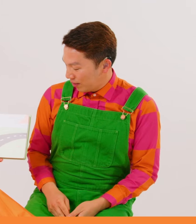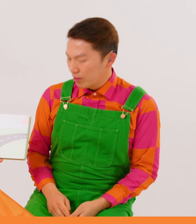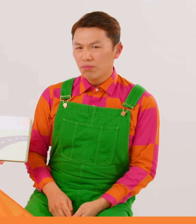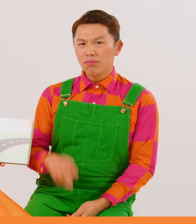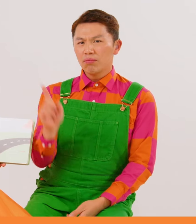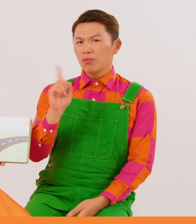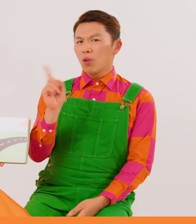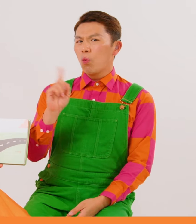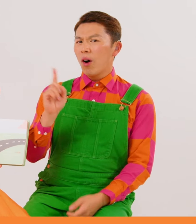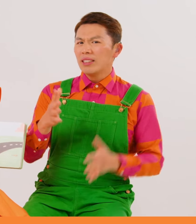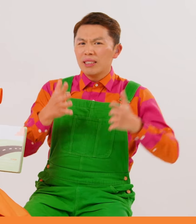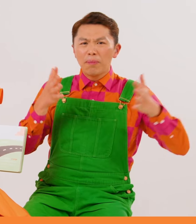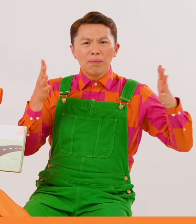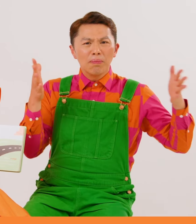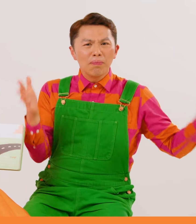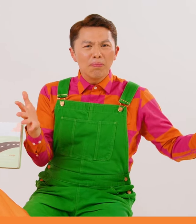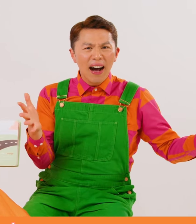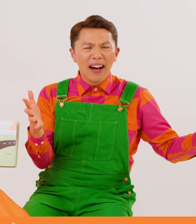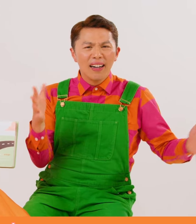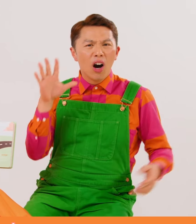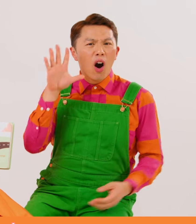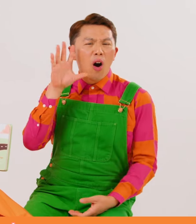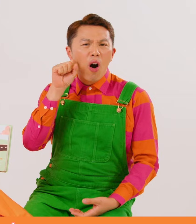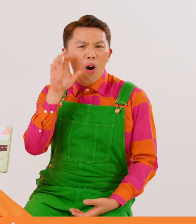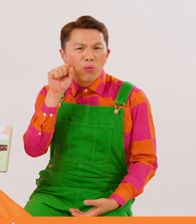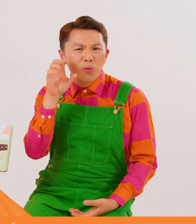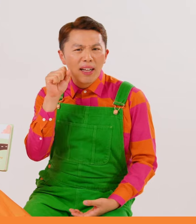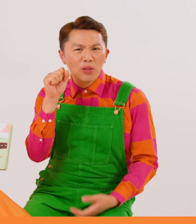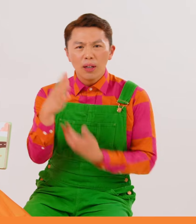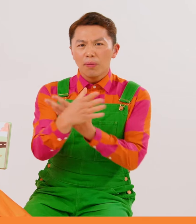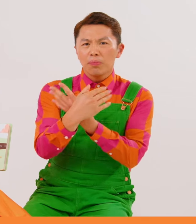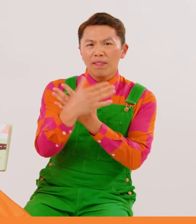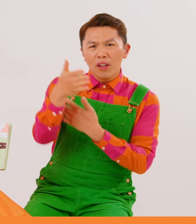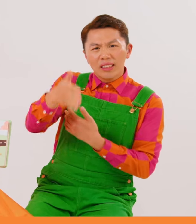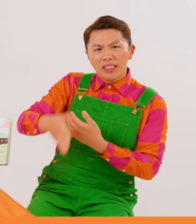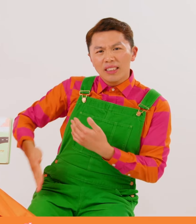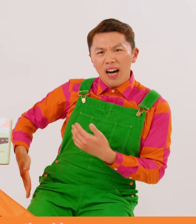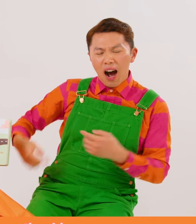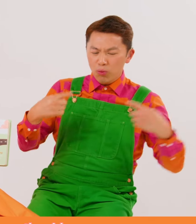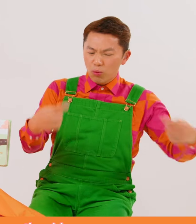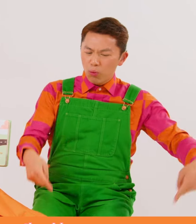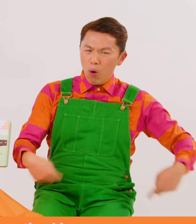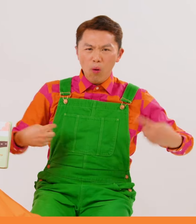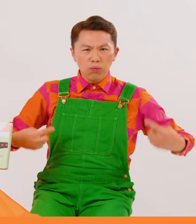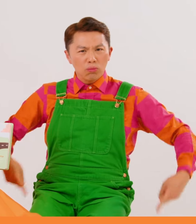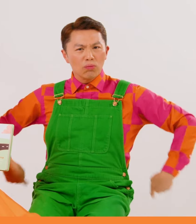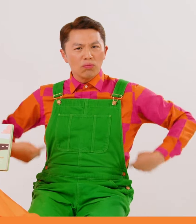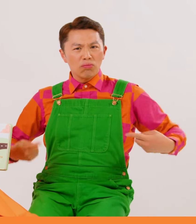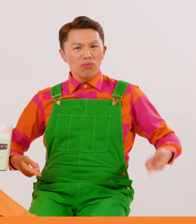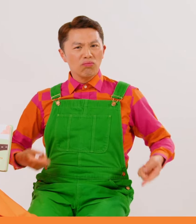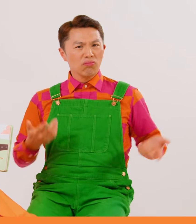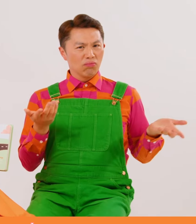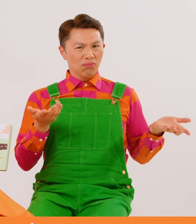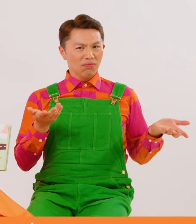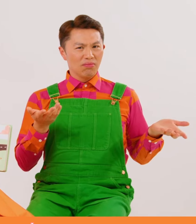What is big and orange has butterflies on the side And wheels that go round